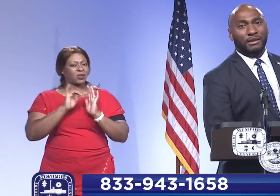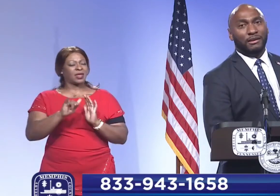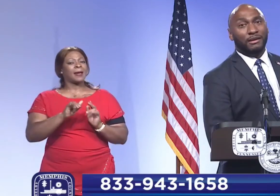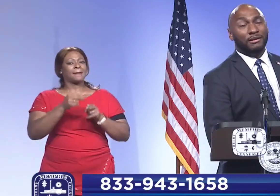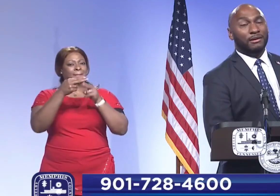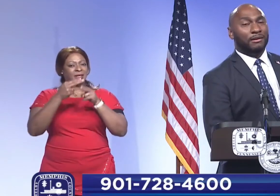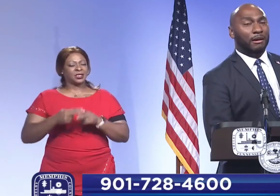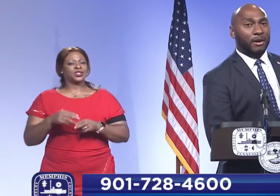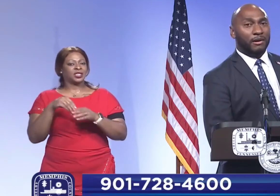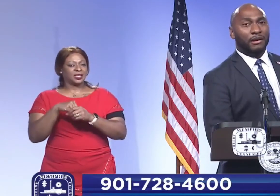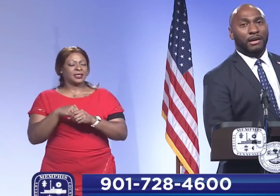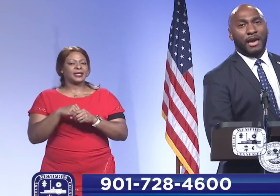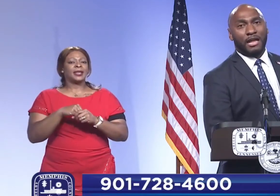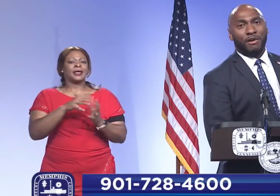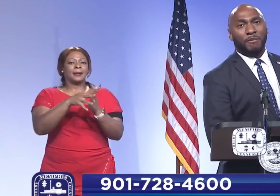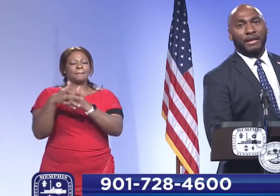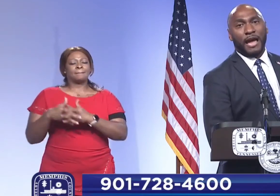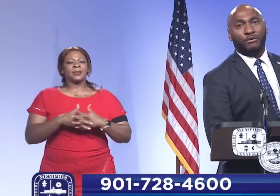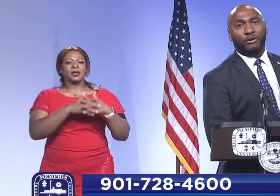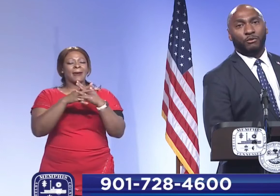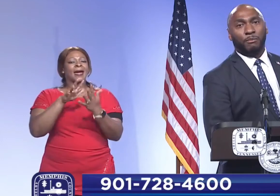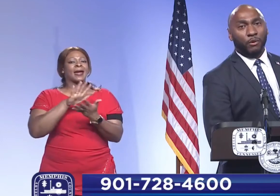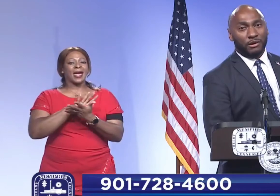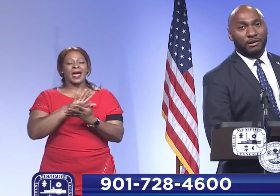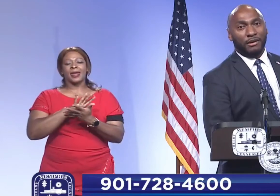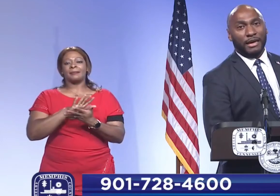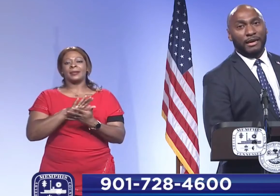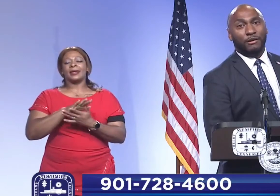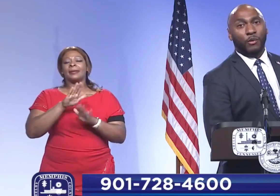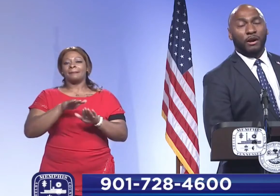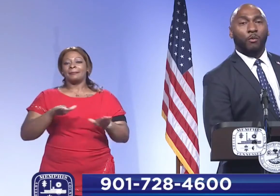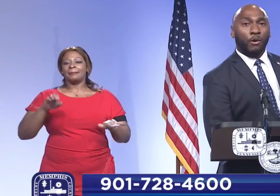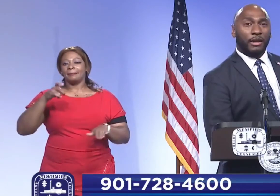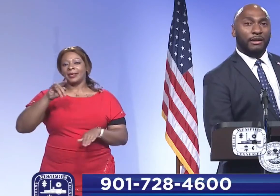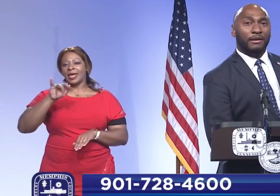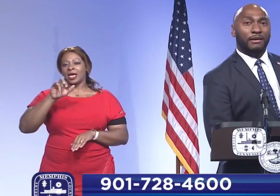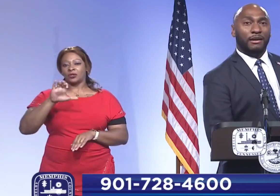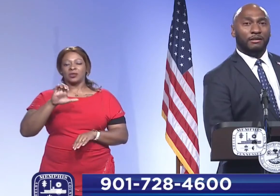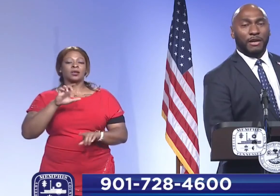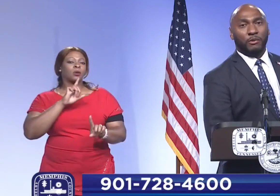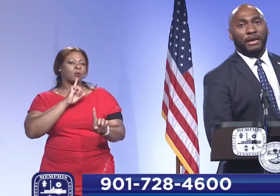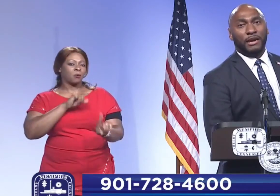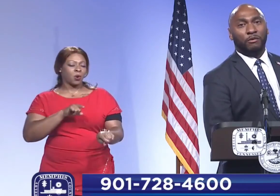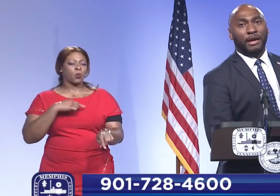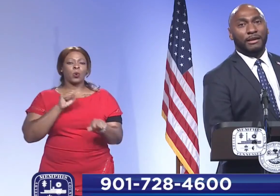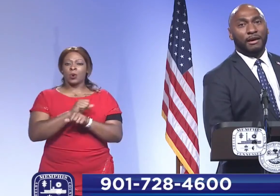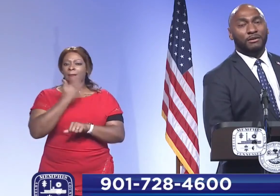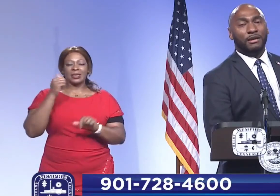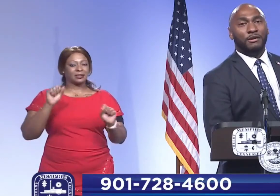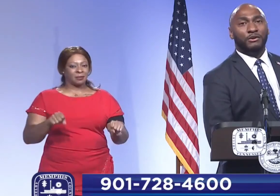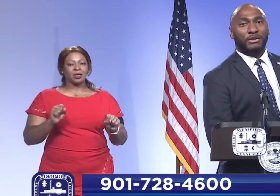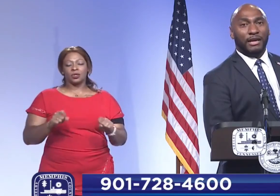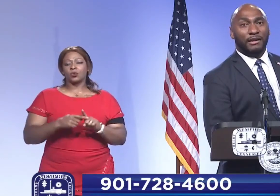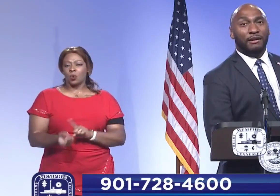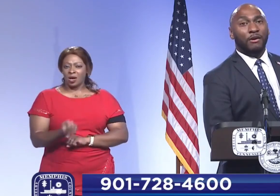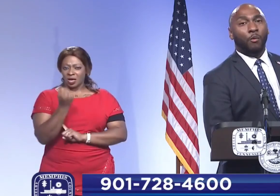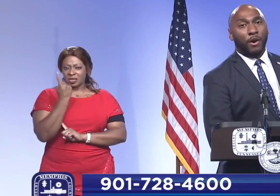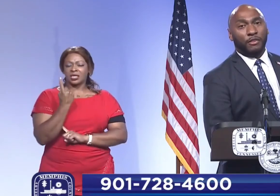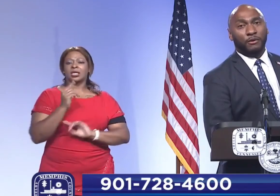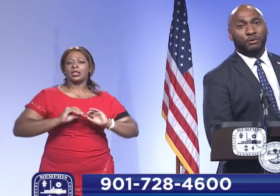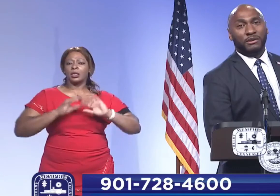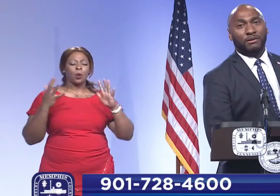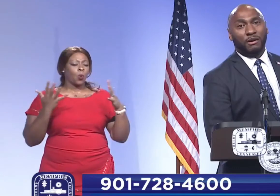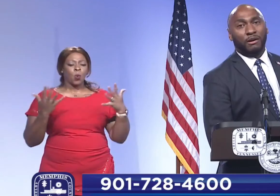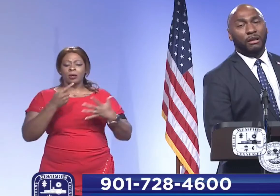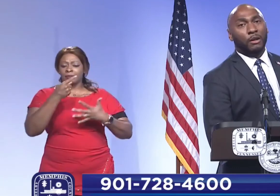in the American Academy of Pediatrics report, and we are working as best we can right now to understand what